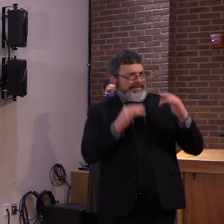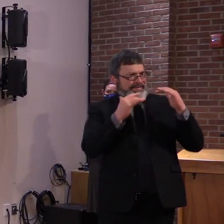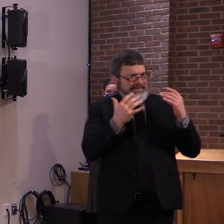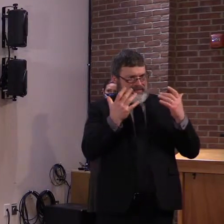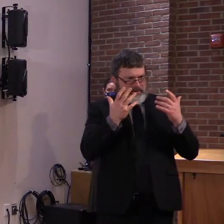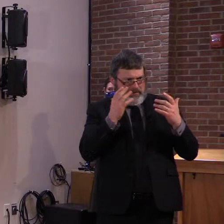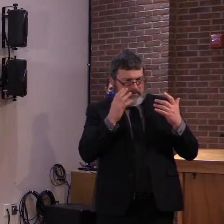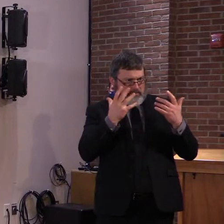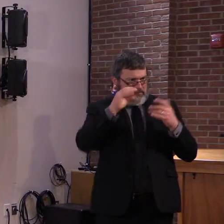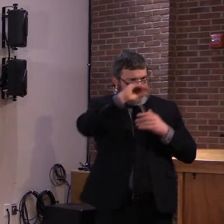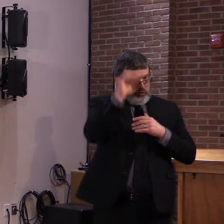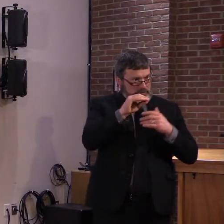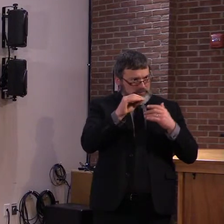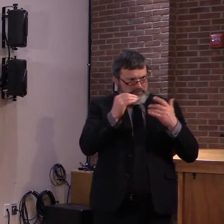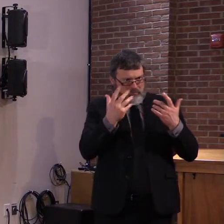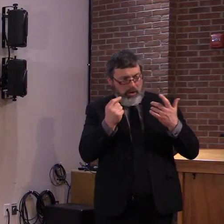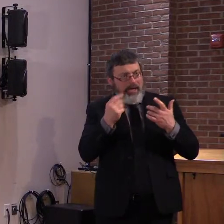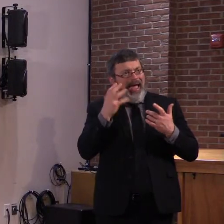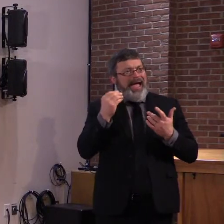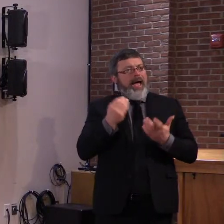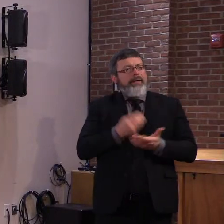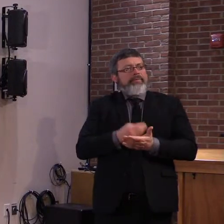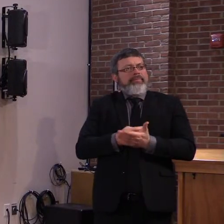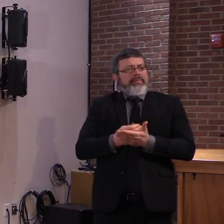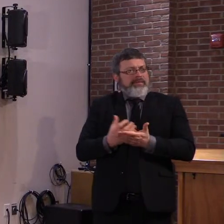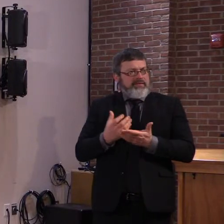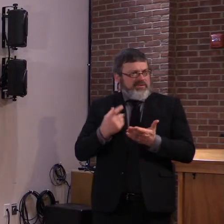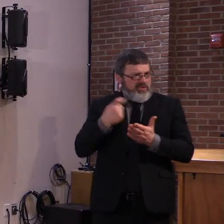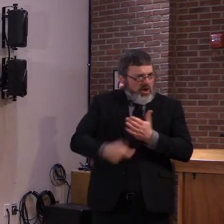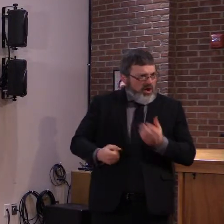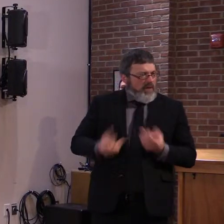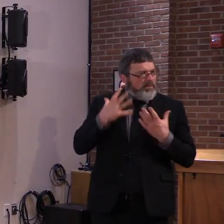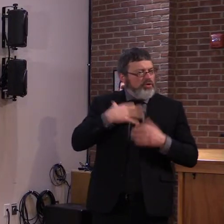$1.4 million, and it should help us because the